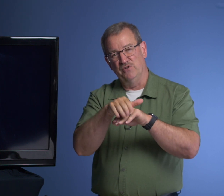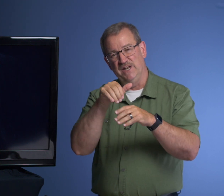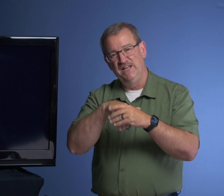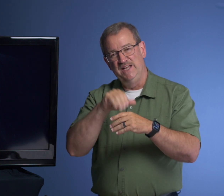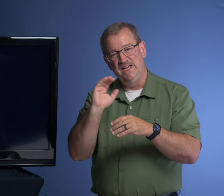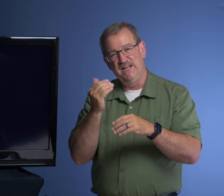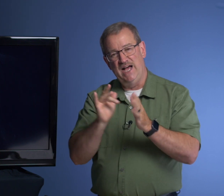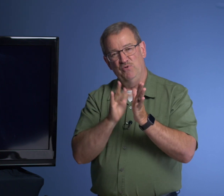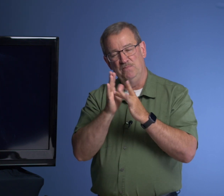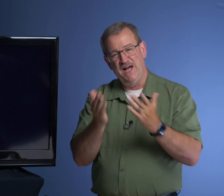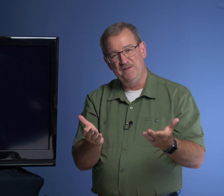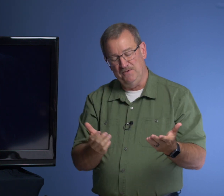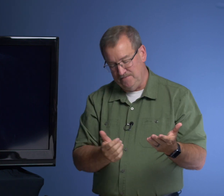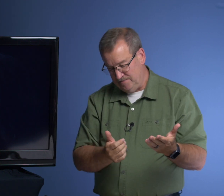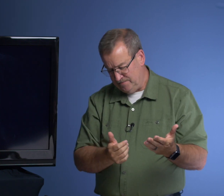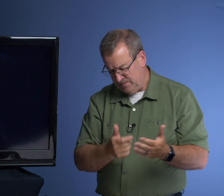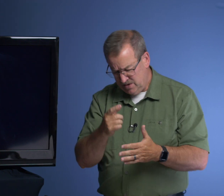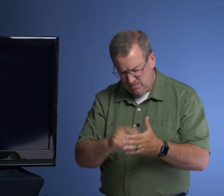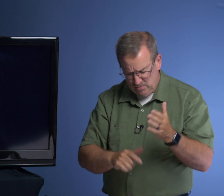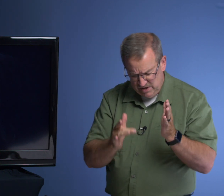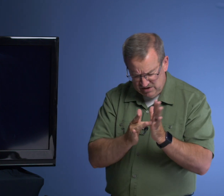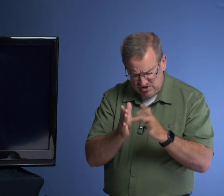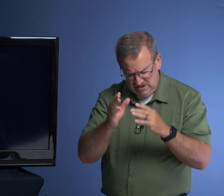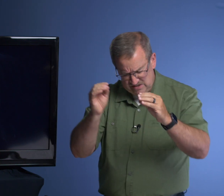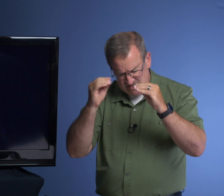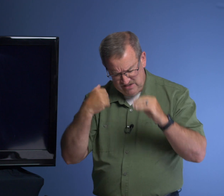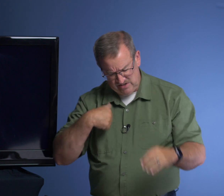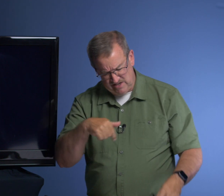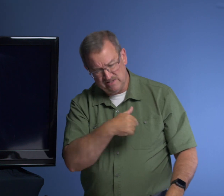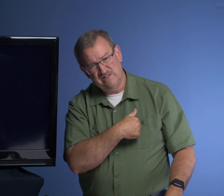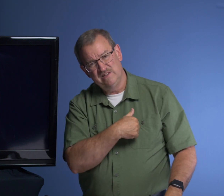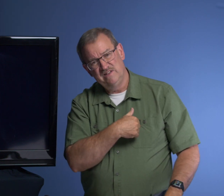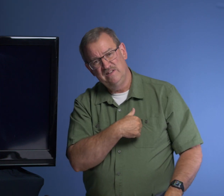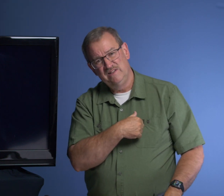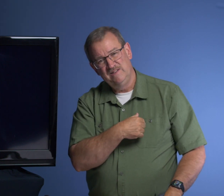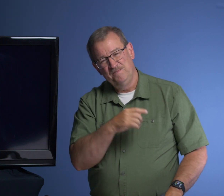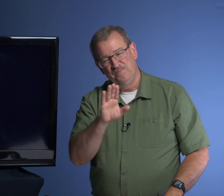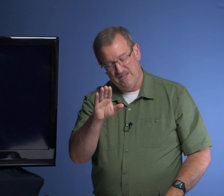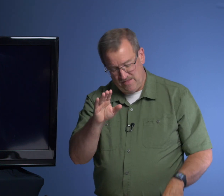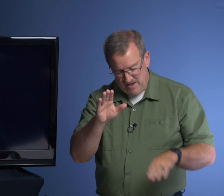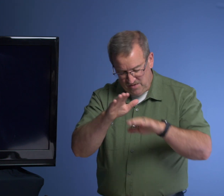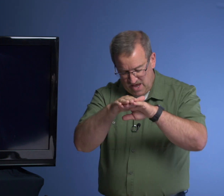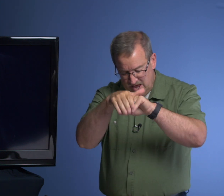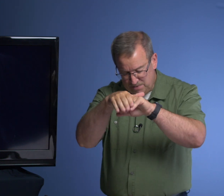hypocrite in our Bible. Well, what is Jesus teaching us? The